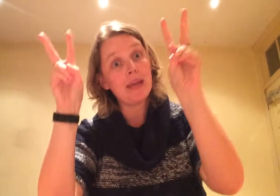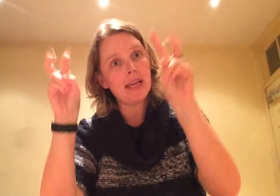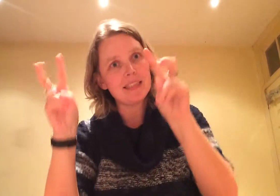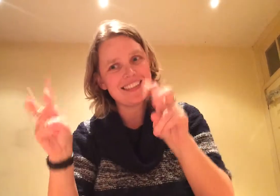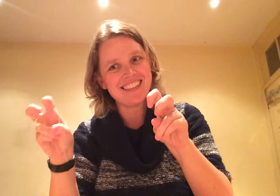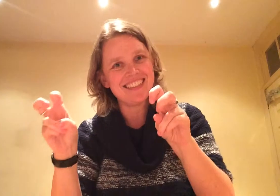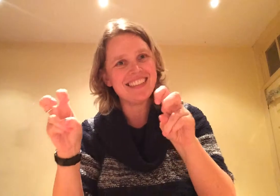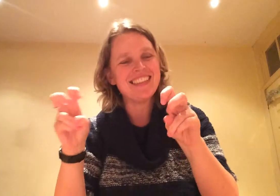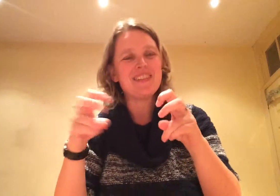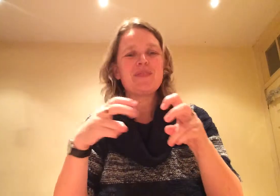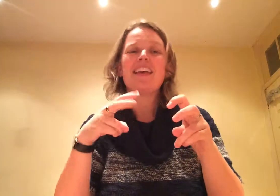topics